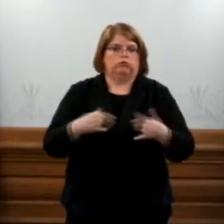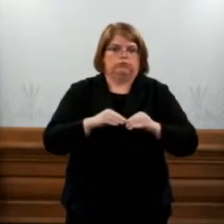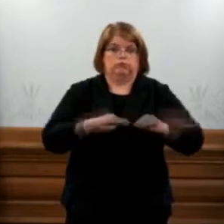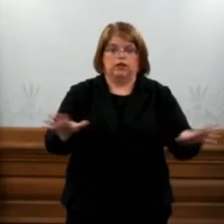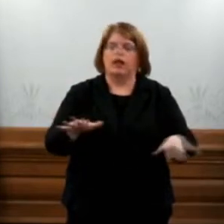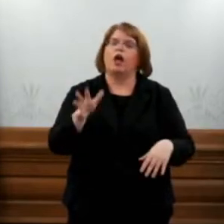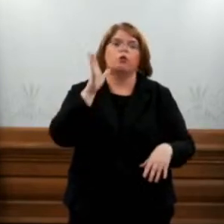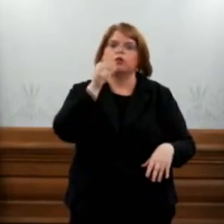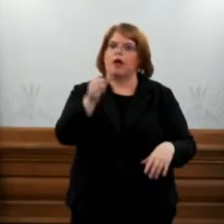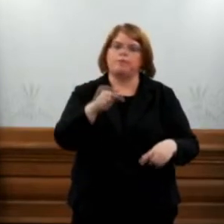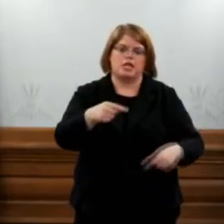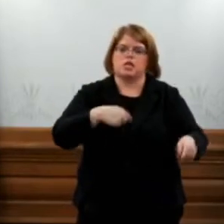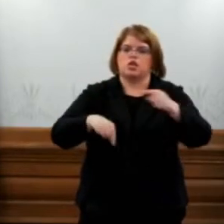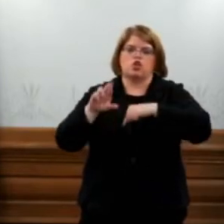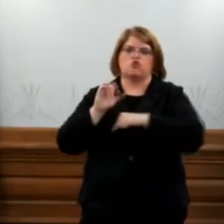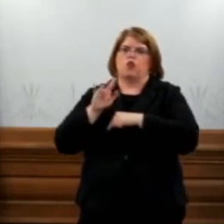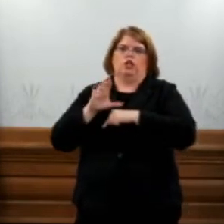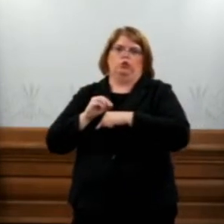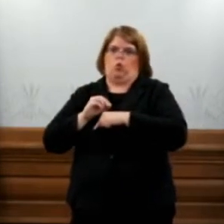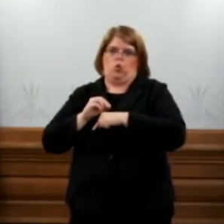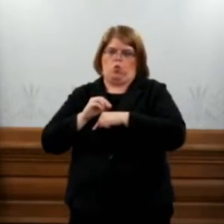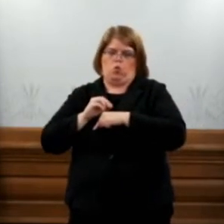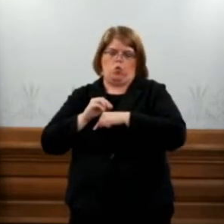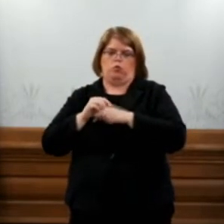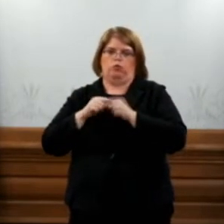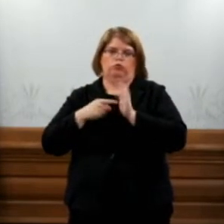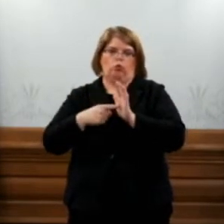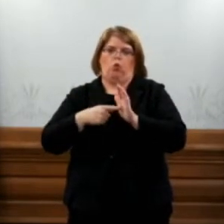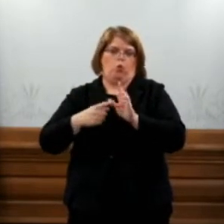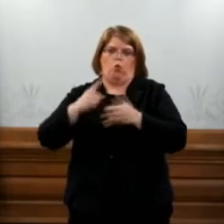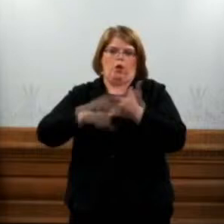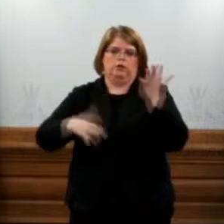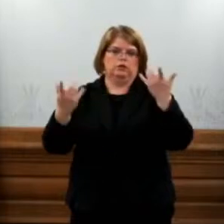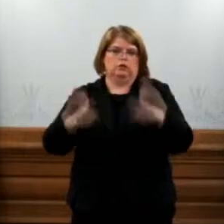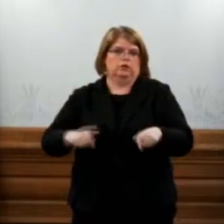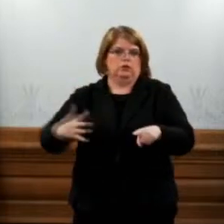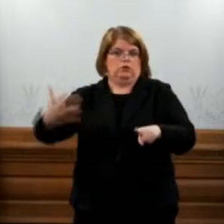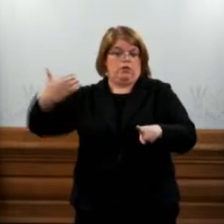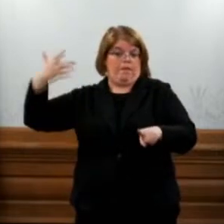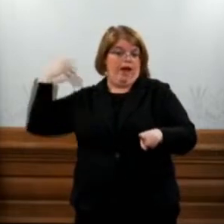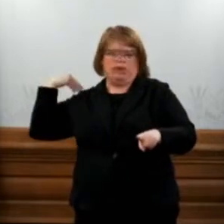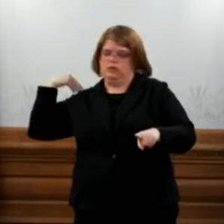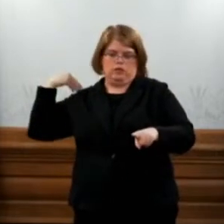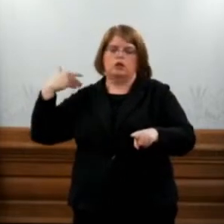the day with the active ones that are on the 9th, and we'll update it weekly.